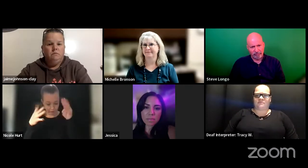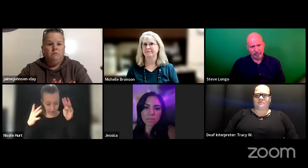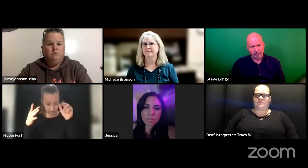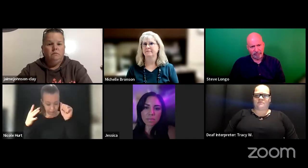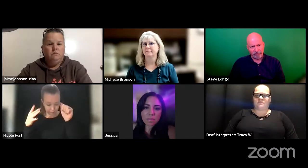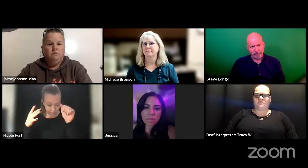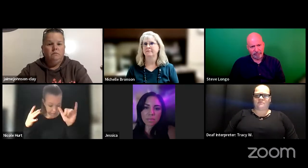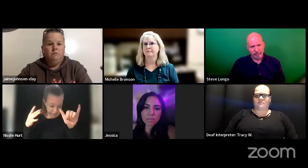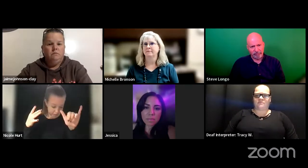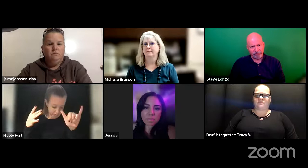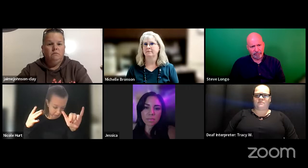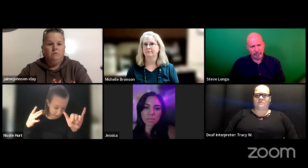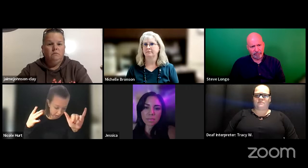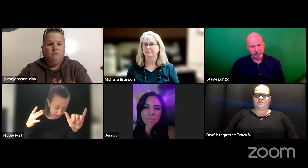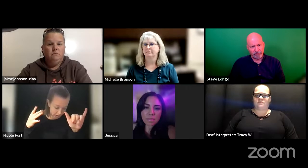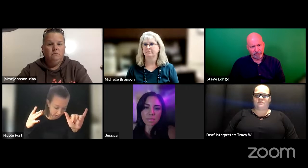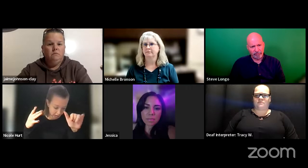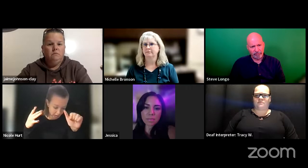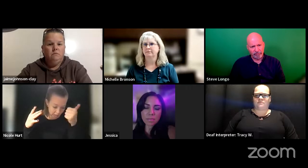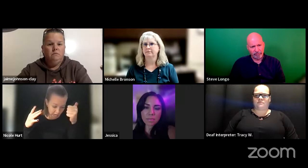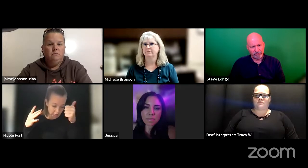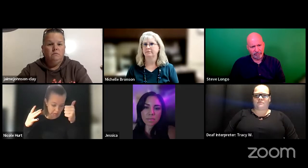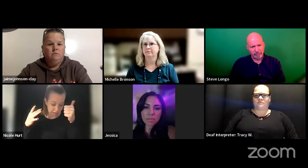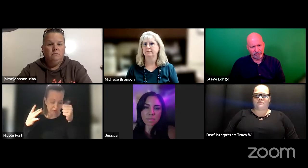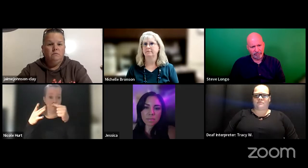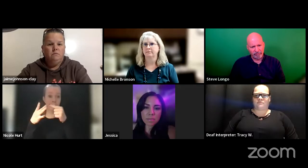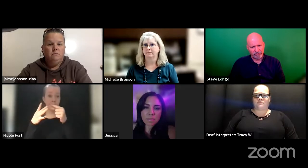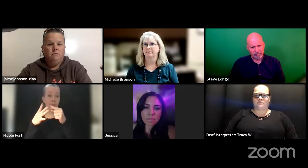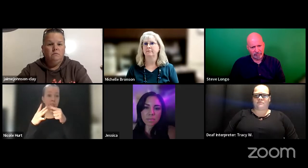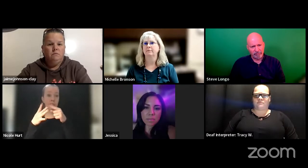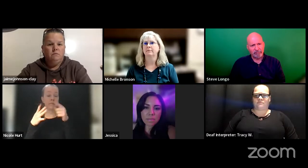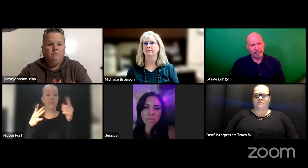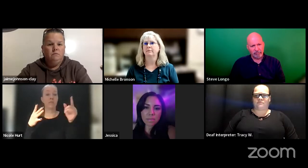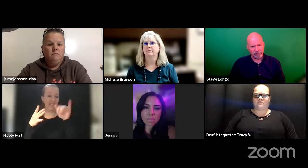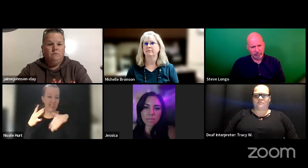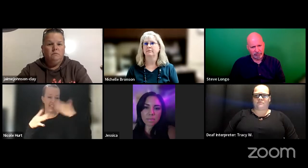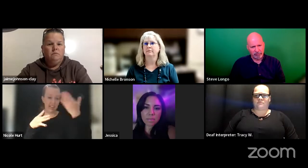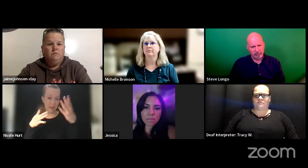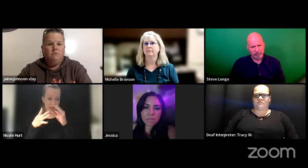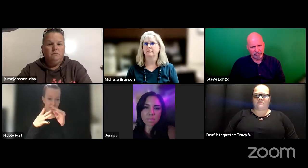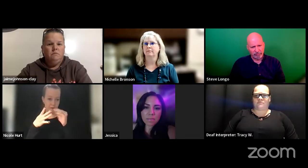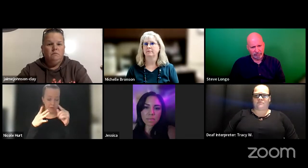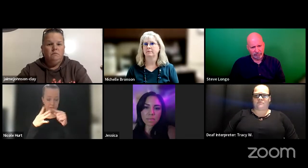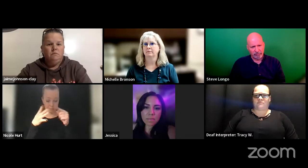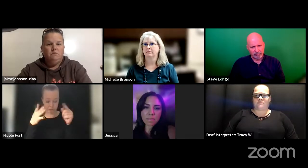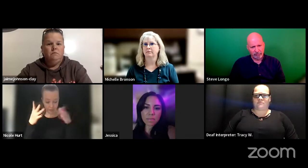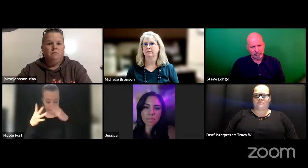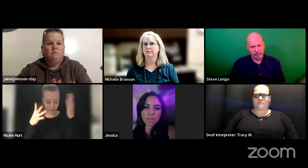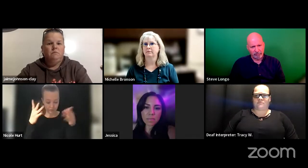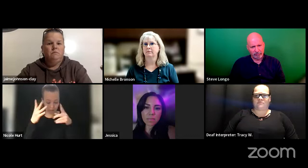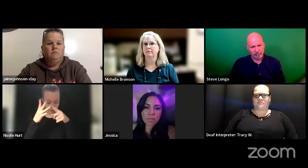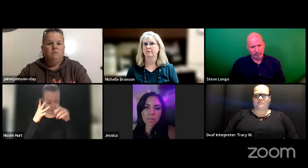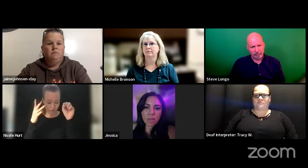are now at February 8th. We will have another meeting on May the 10th.